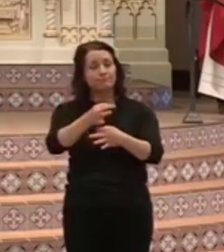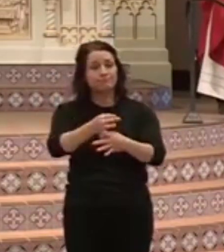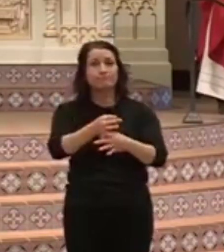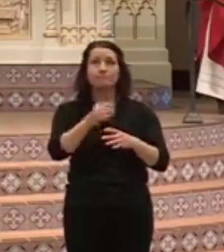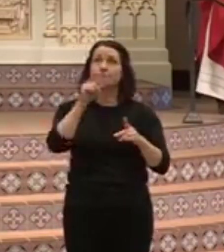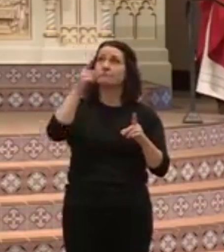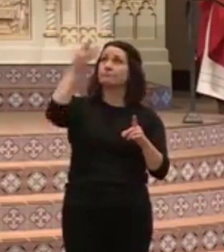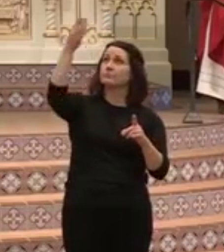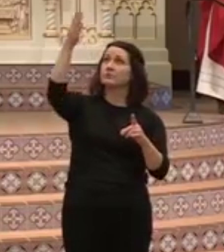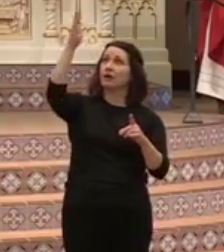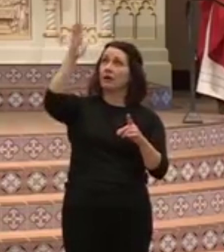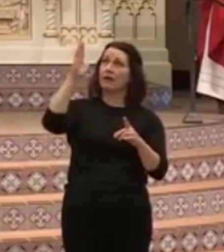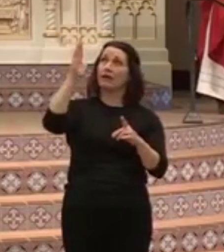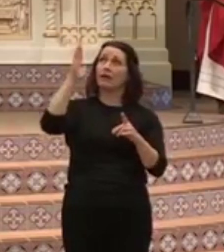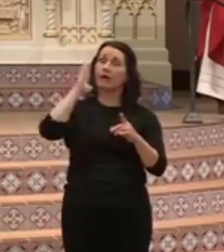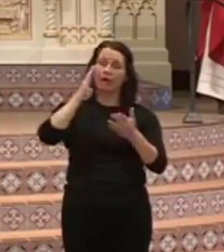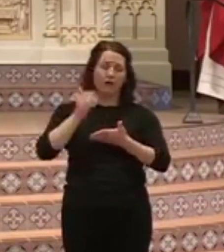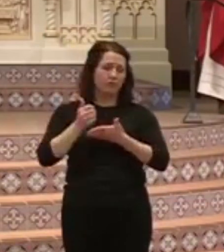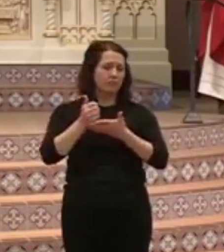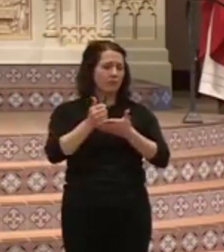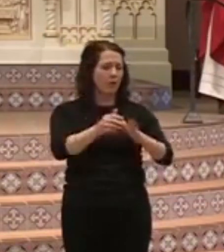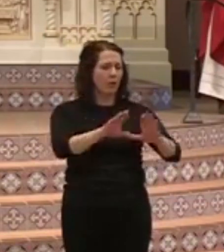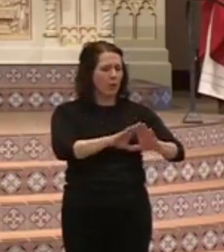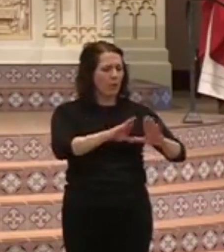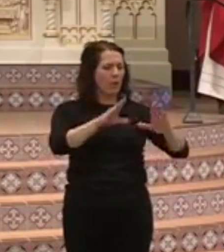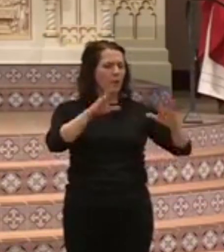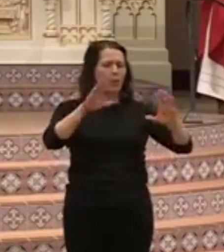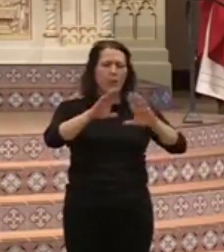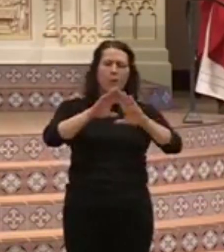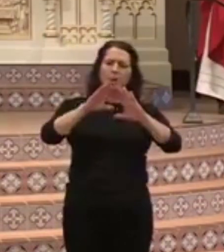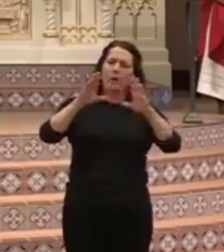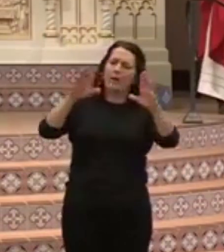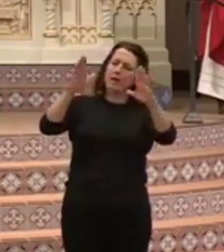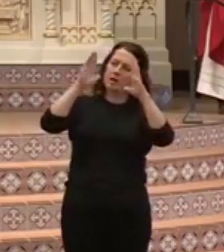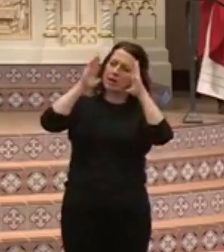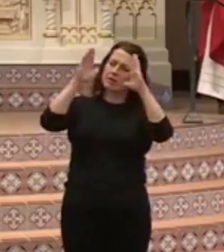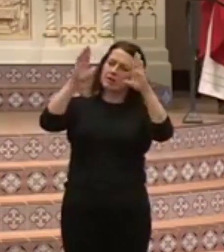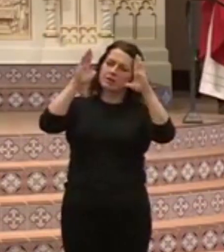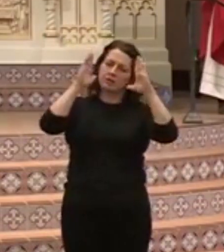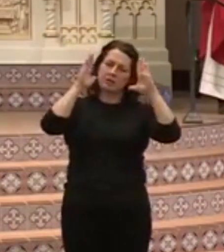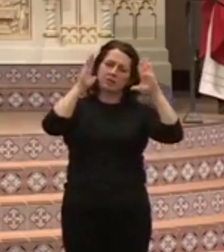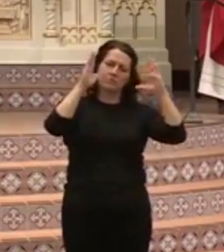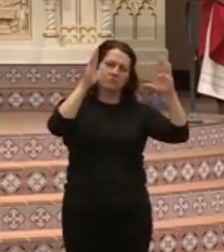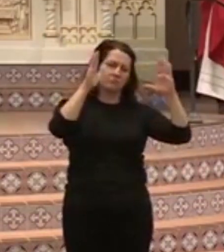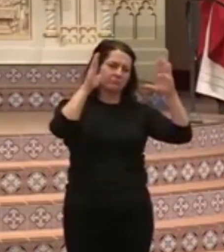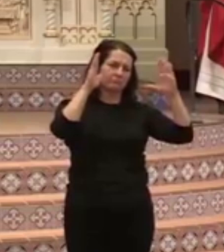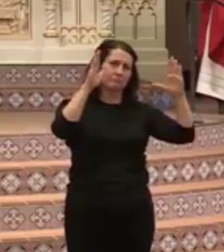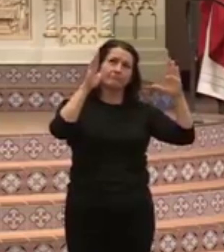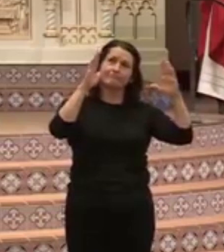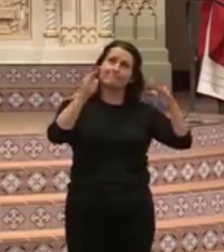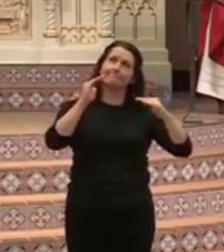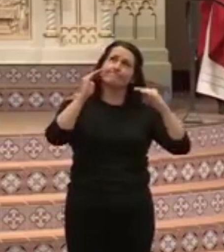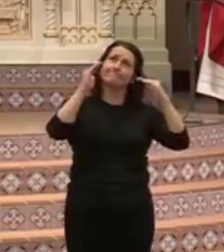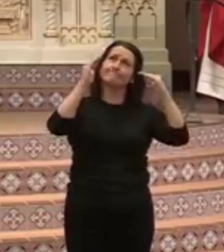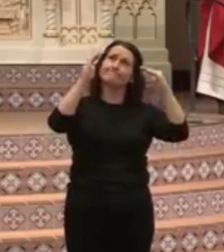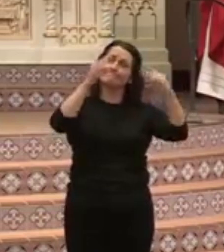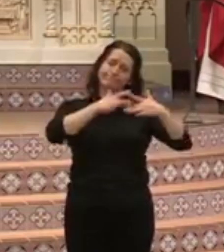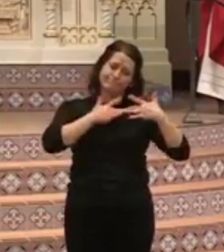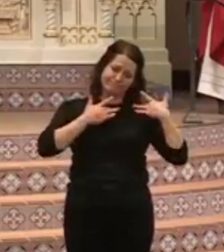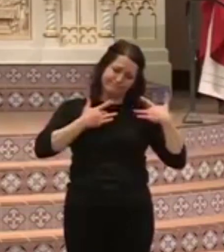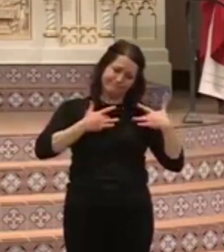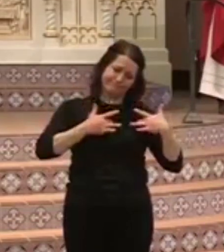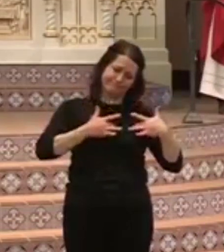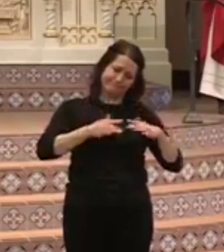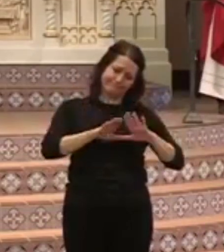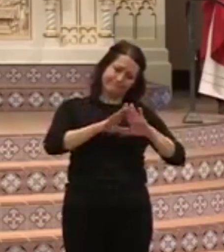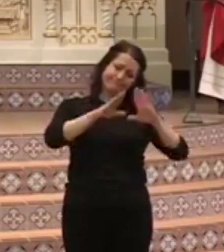Lord may open wide the ears of their innermost hearts